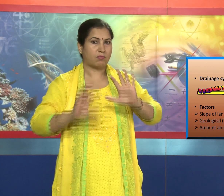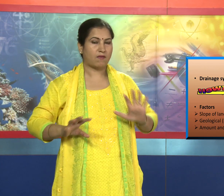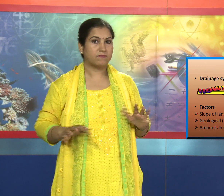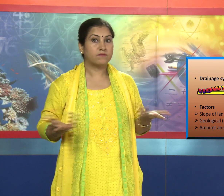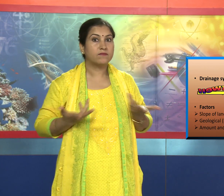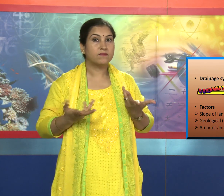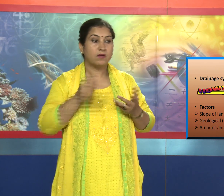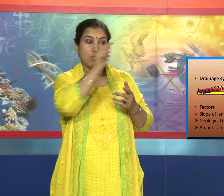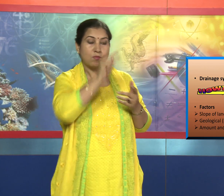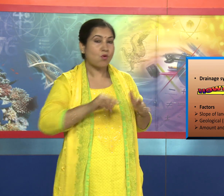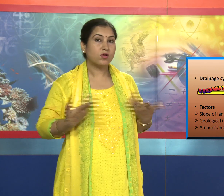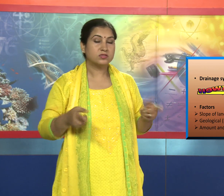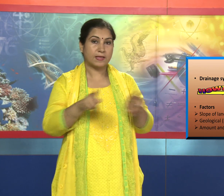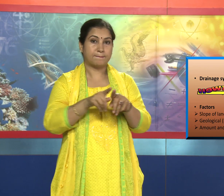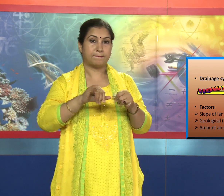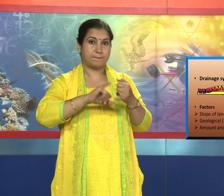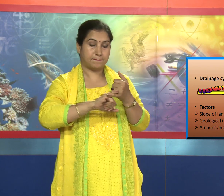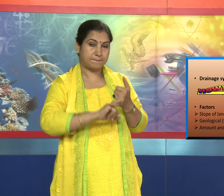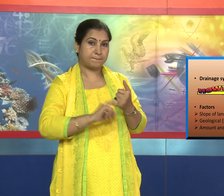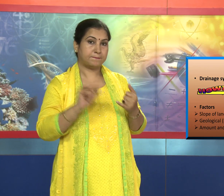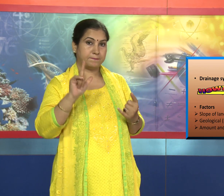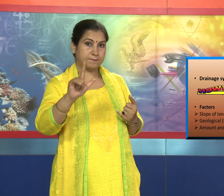like slope of land.